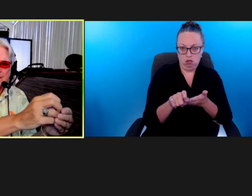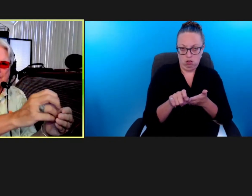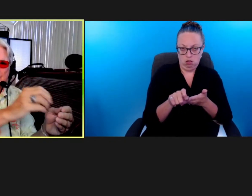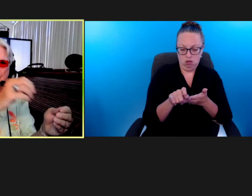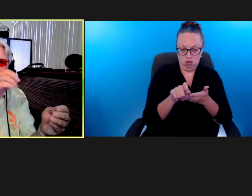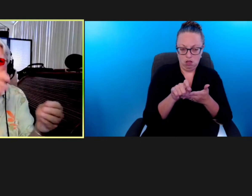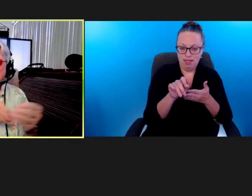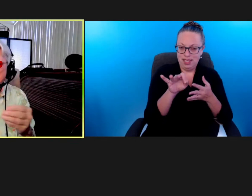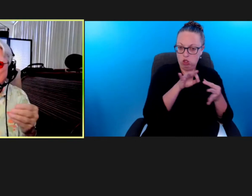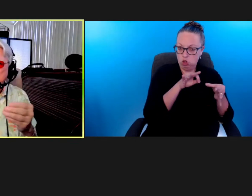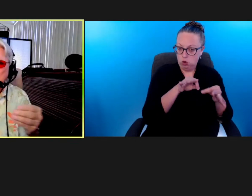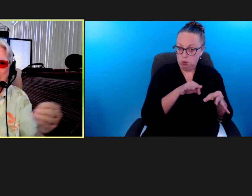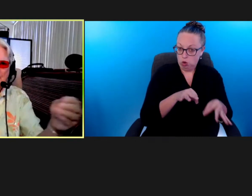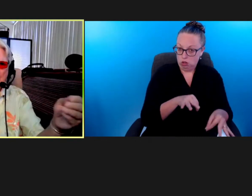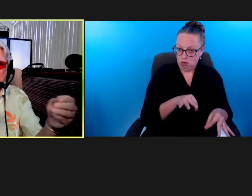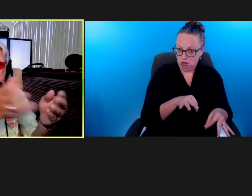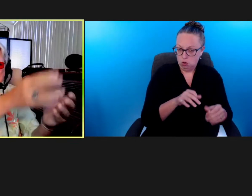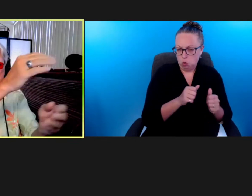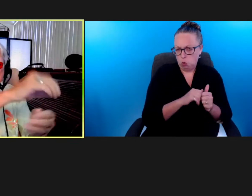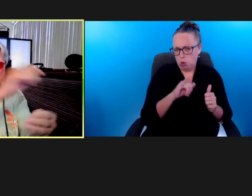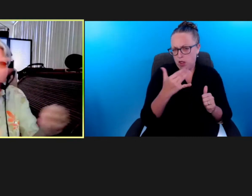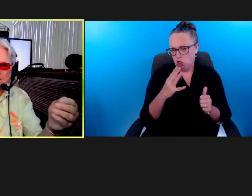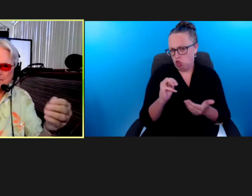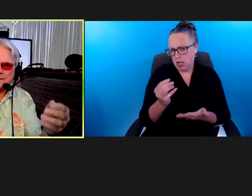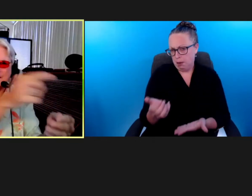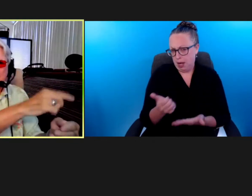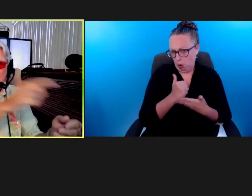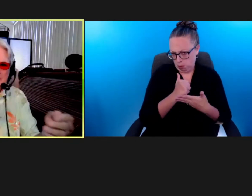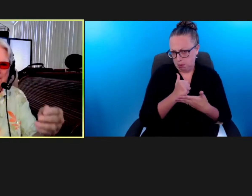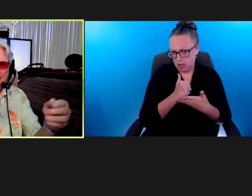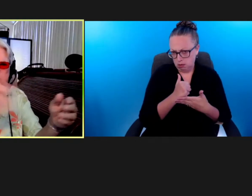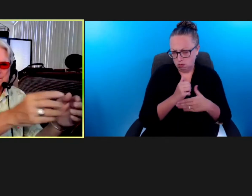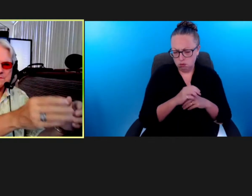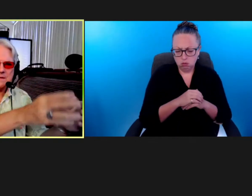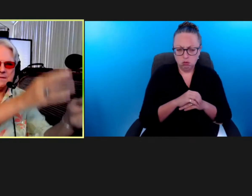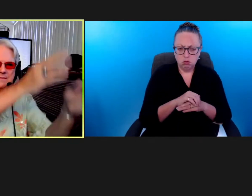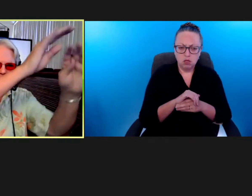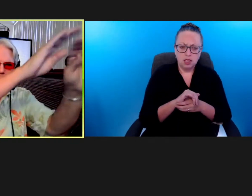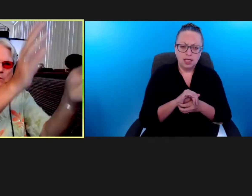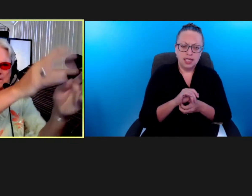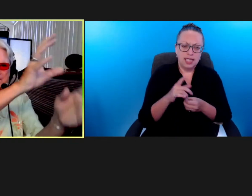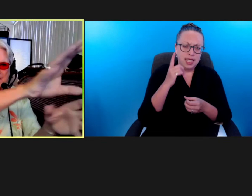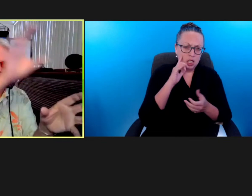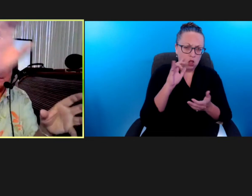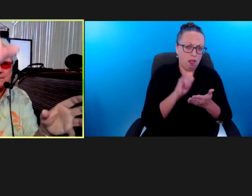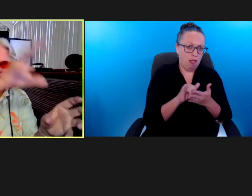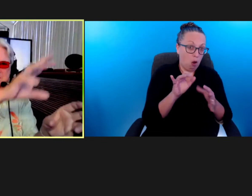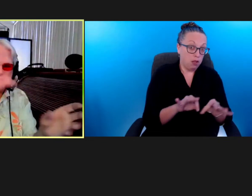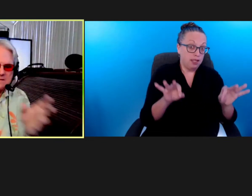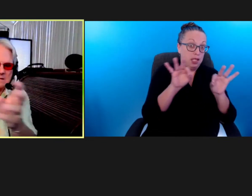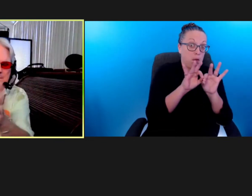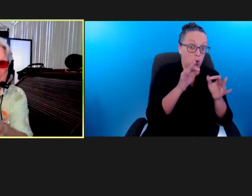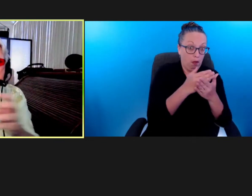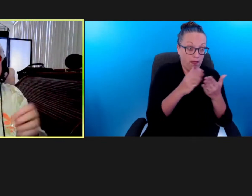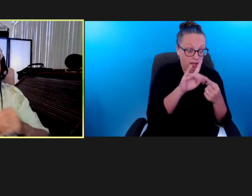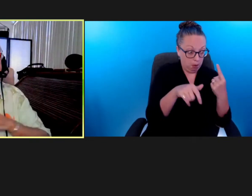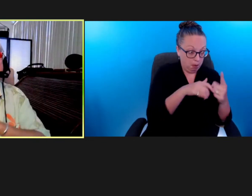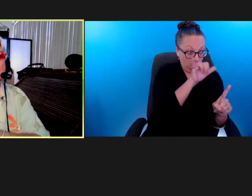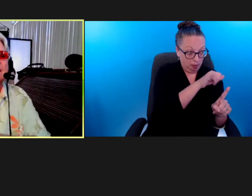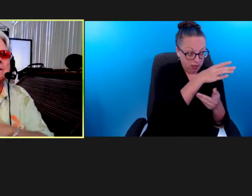description rather, with Jim helping me. Now, he thought that was the important thing about this